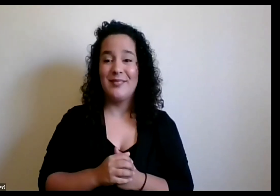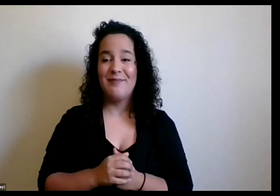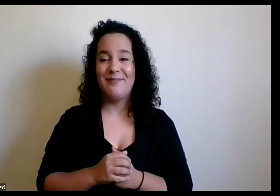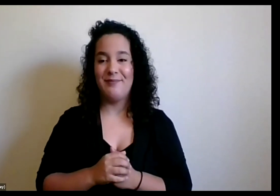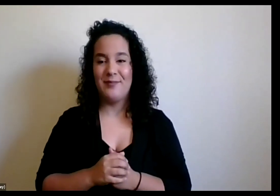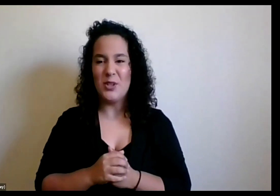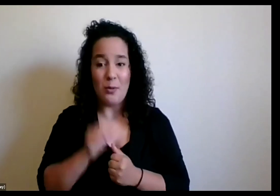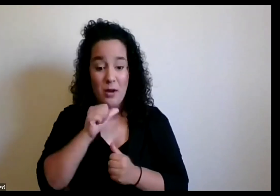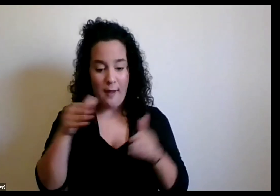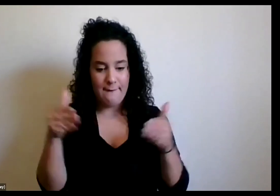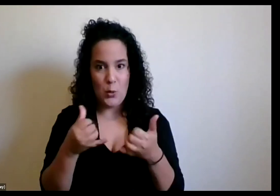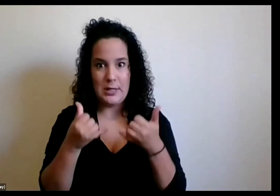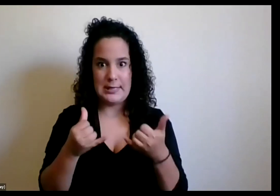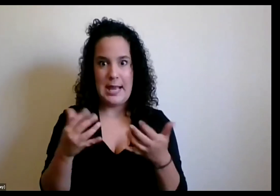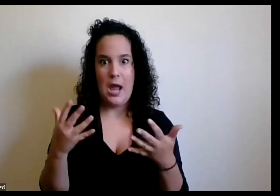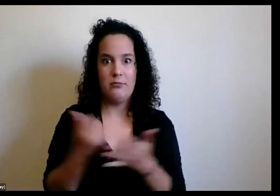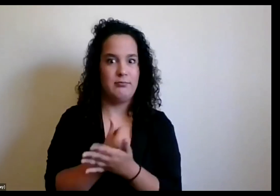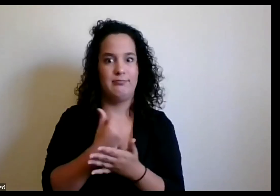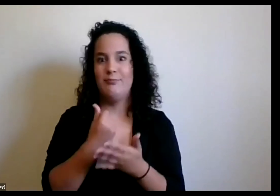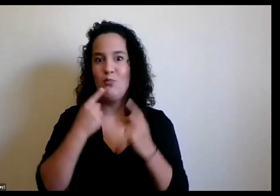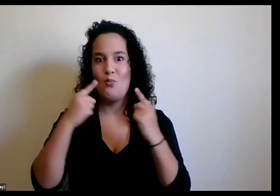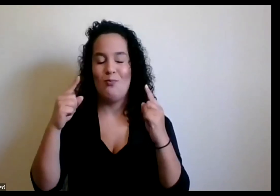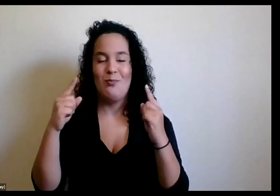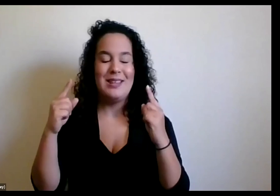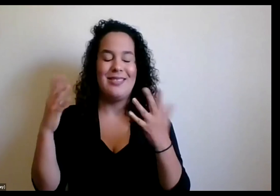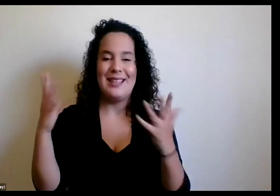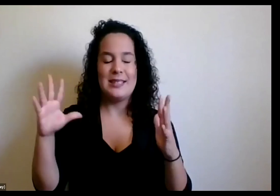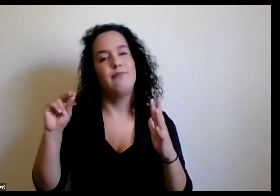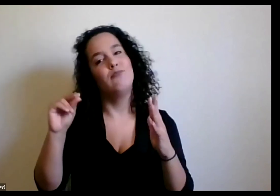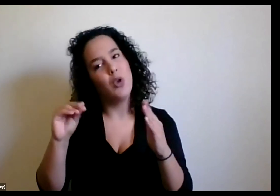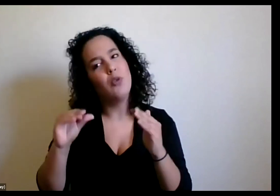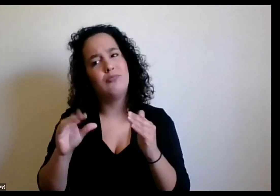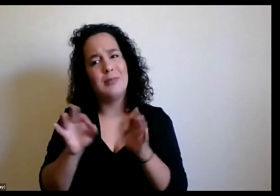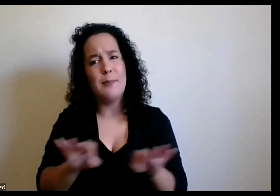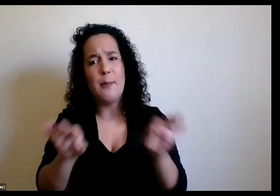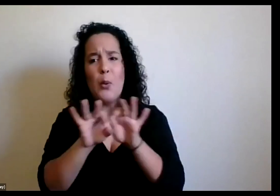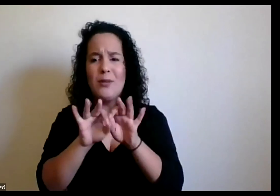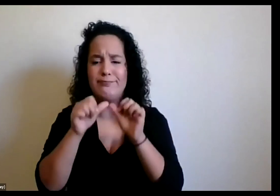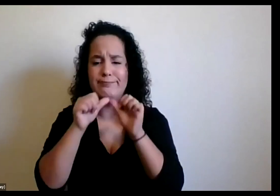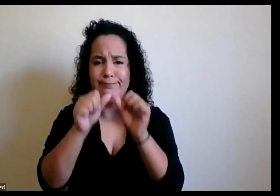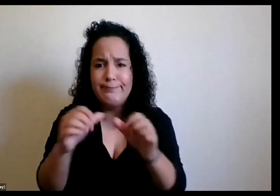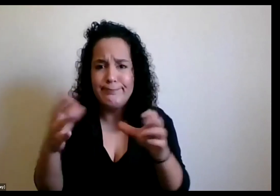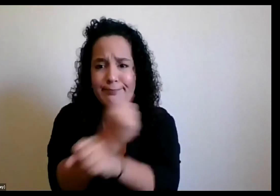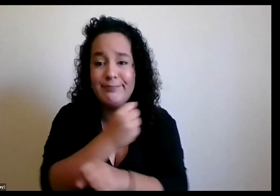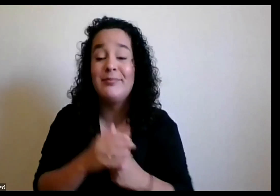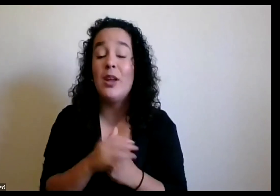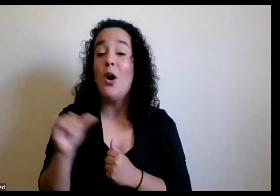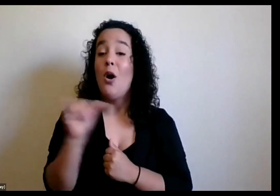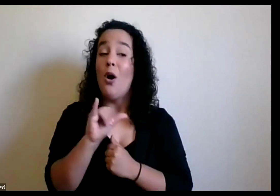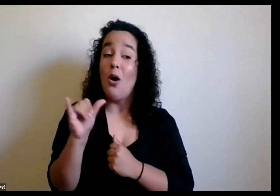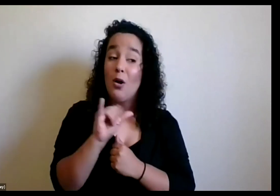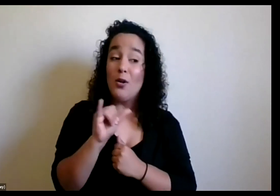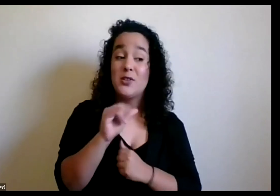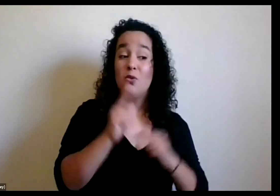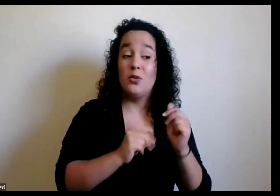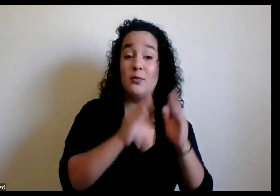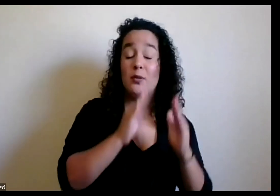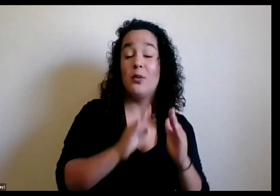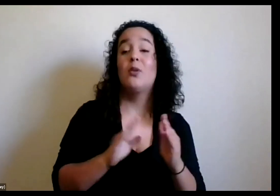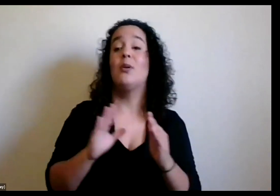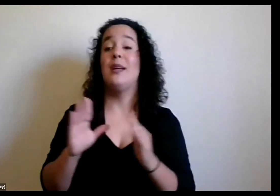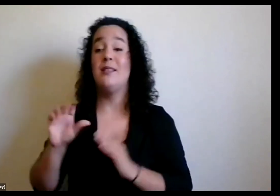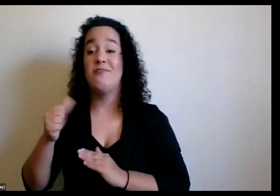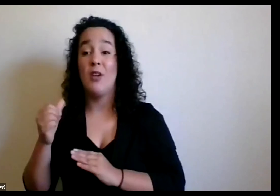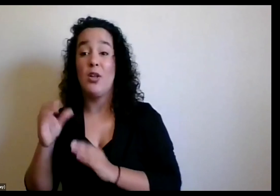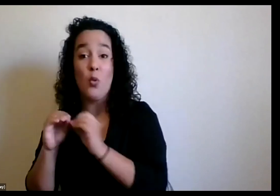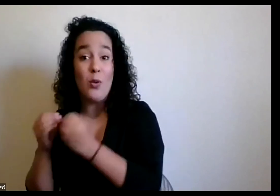And so to me, one of the things that I think is an advantage of narrative, particularly for base building organizations or community organizing groups that are accountable to a